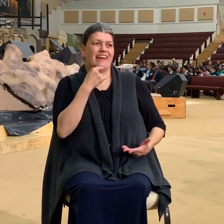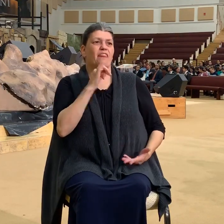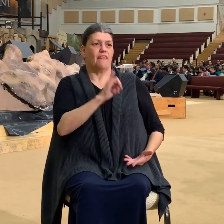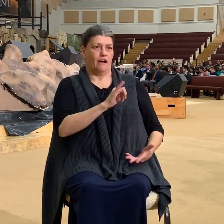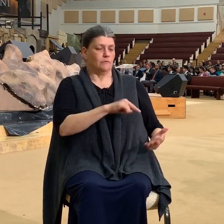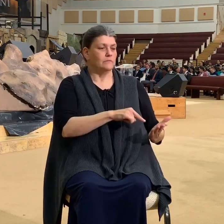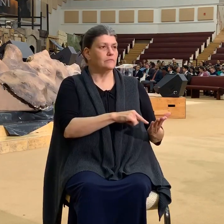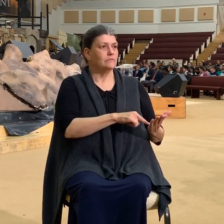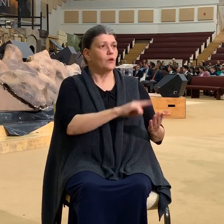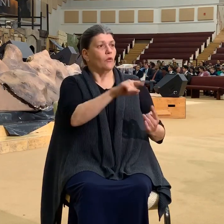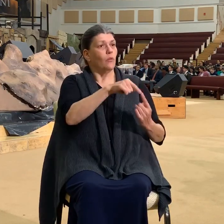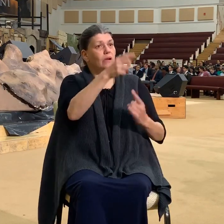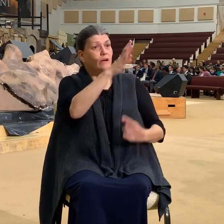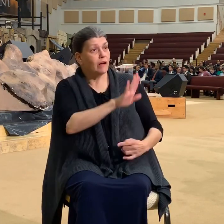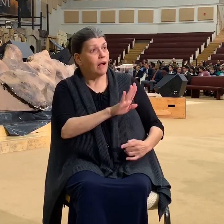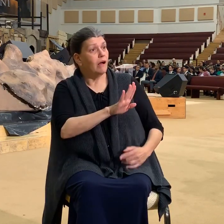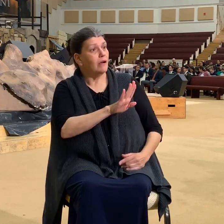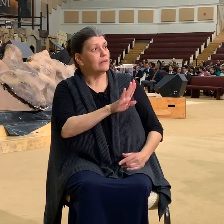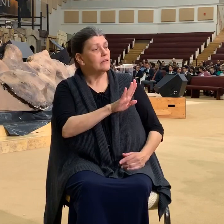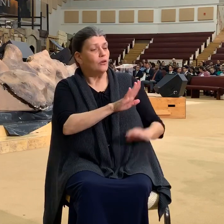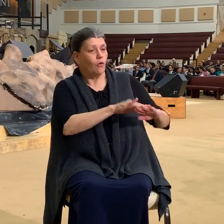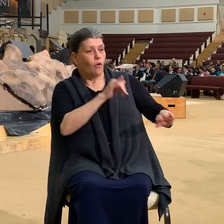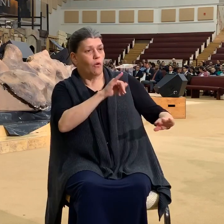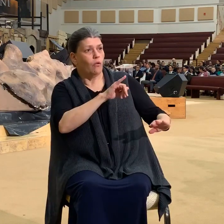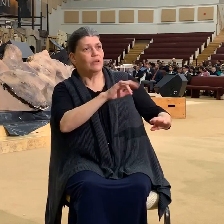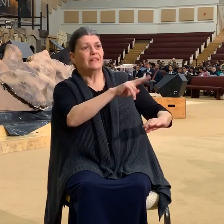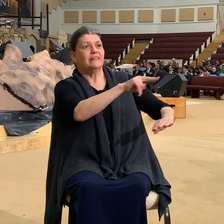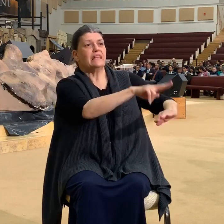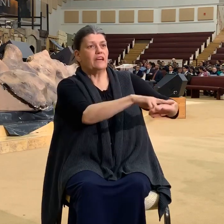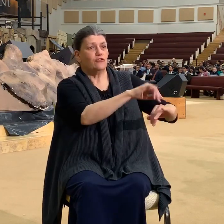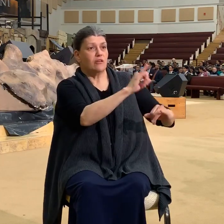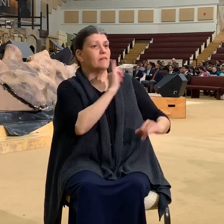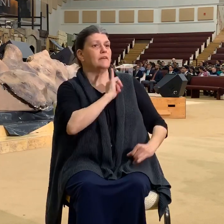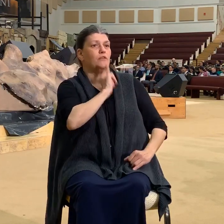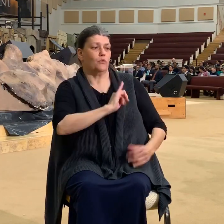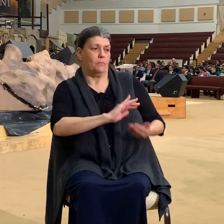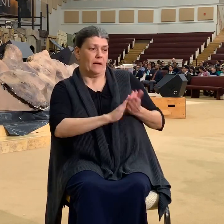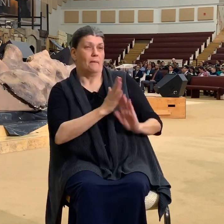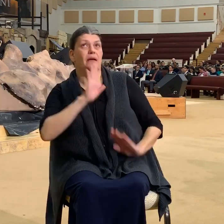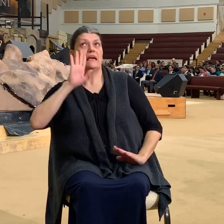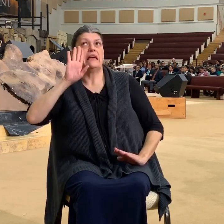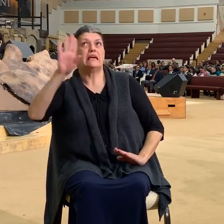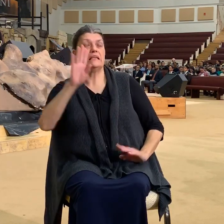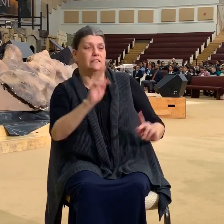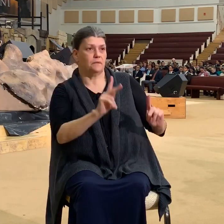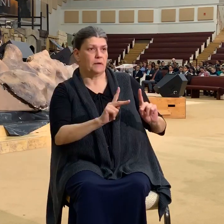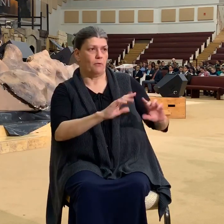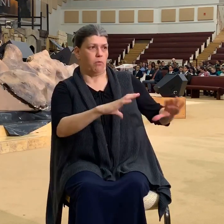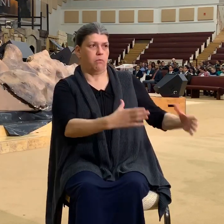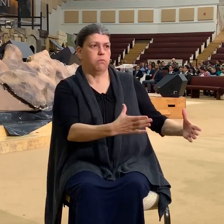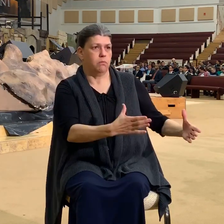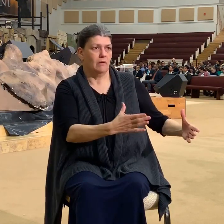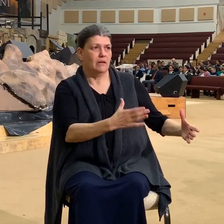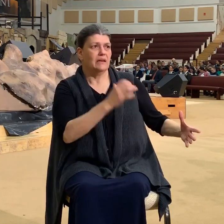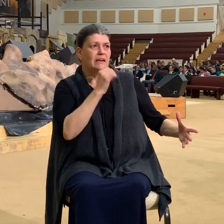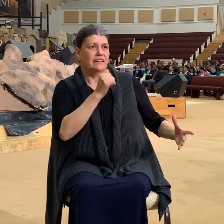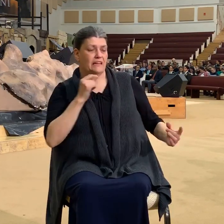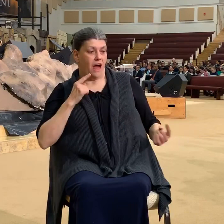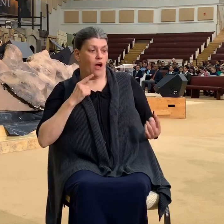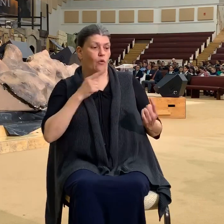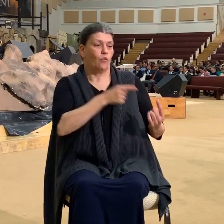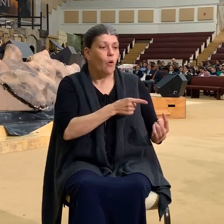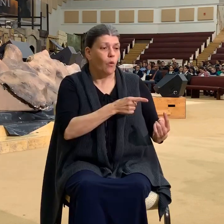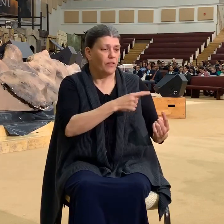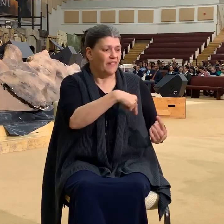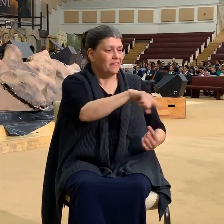God called the nation of Israel to be his people, he did not intend for them to be the only